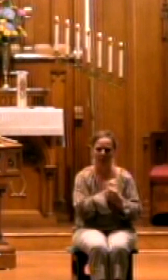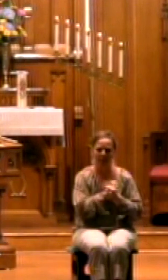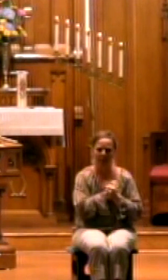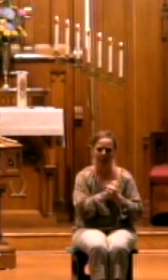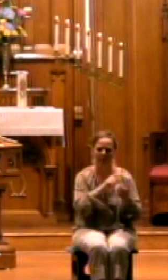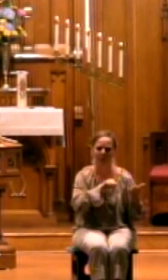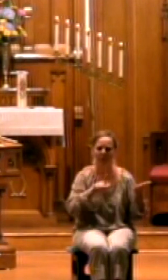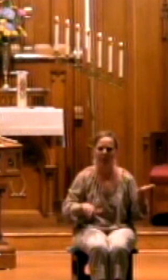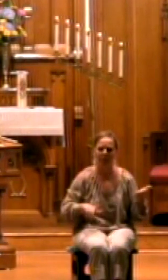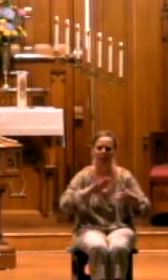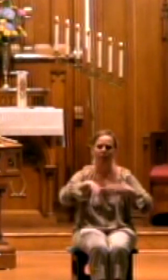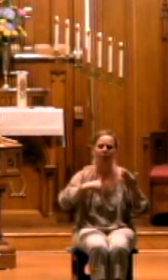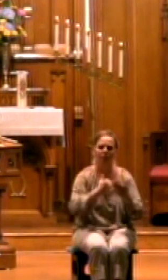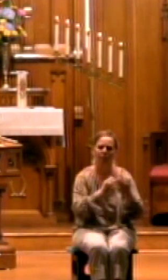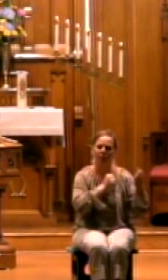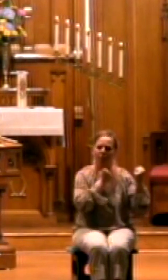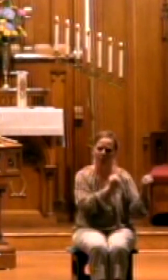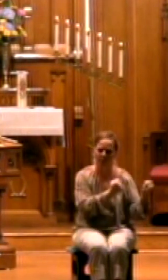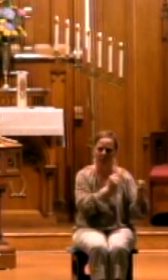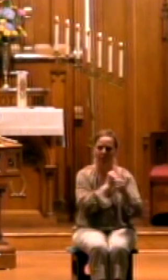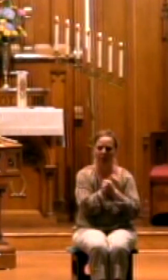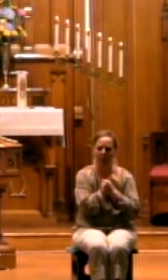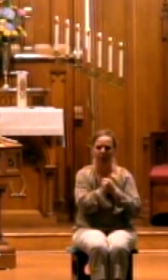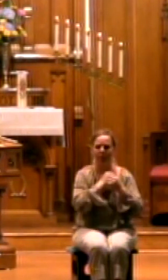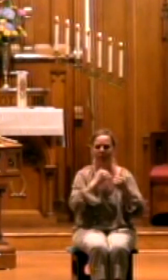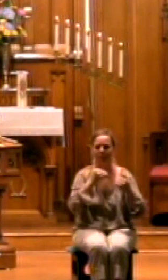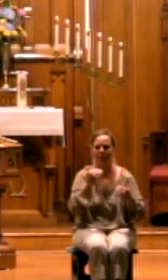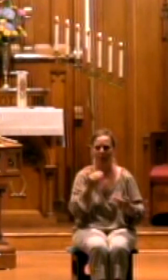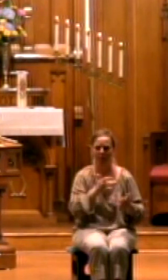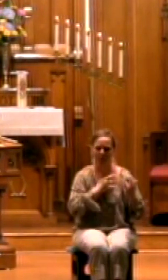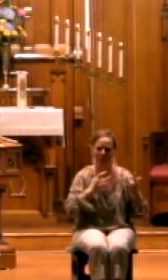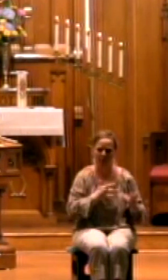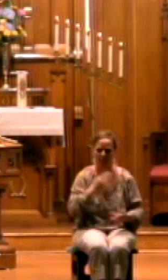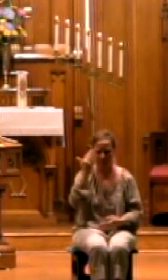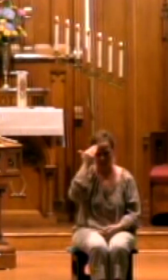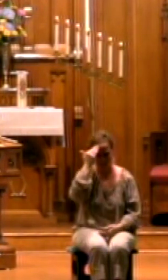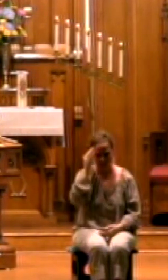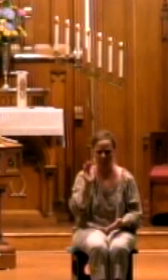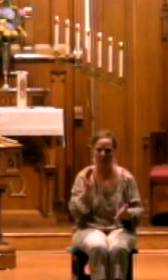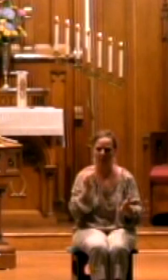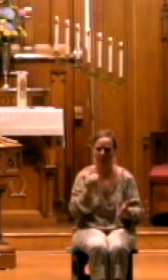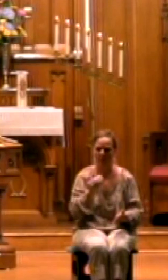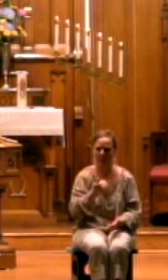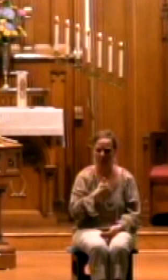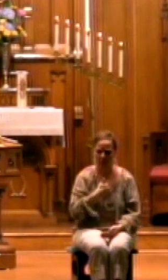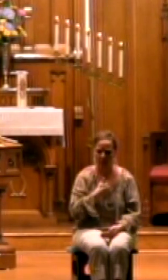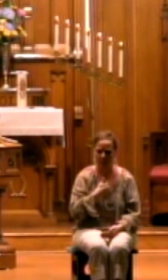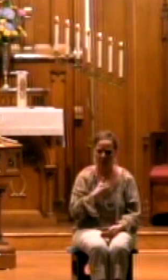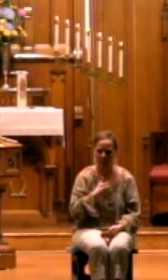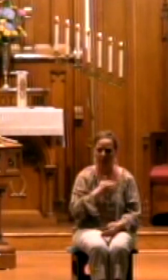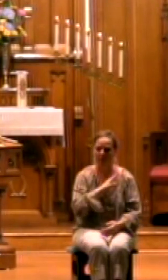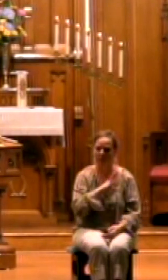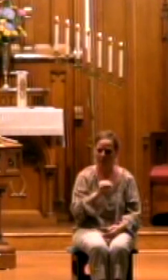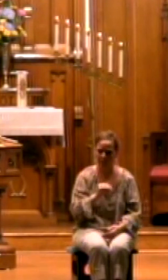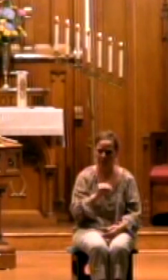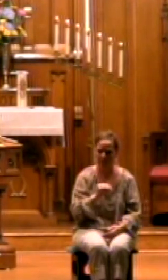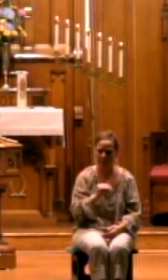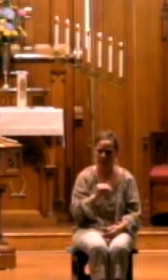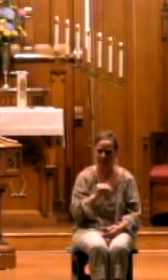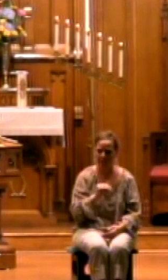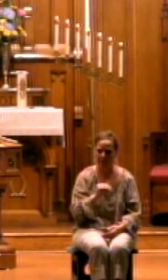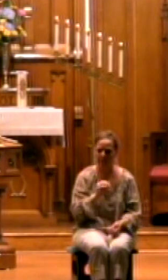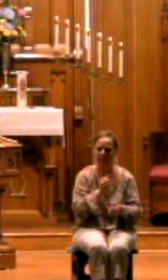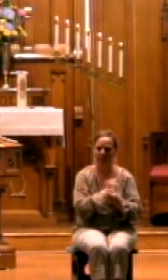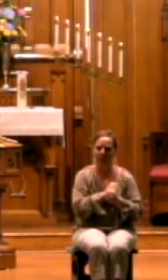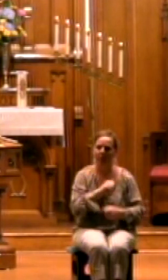and with all your heart, with all your soul and mind. And you should, number two, love your neighbor as yourself.